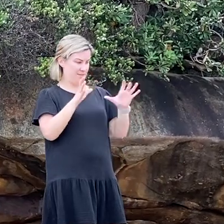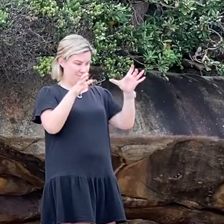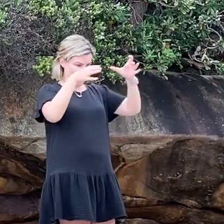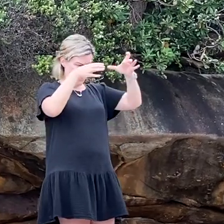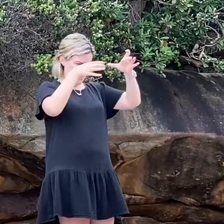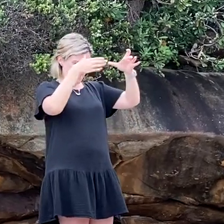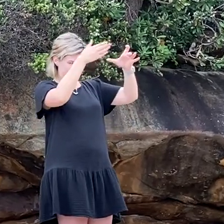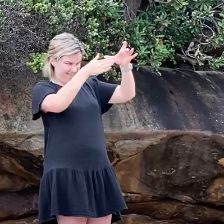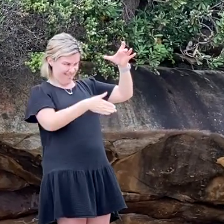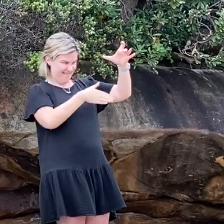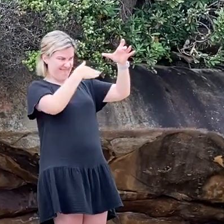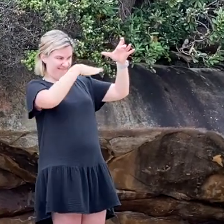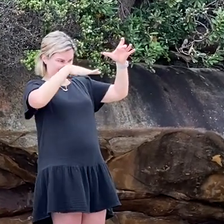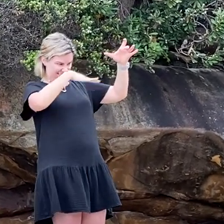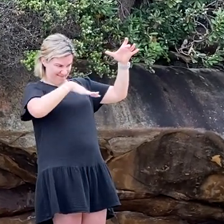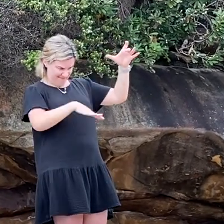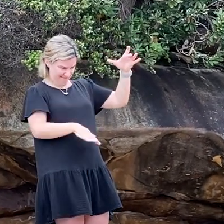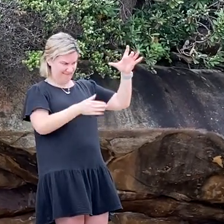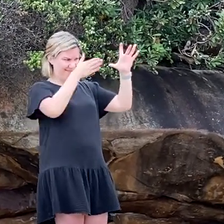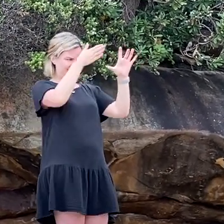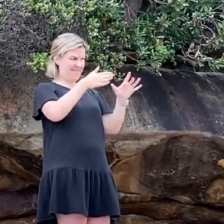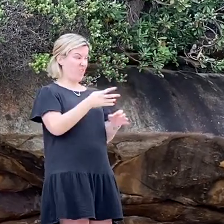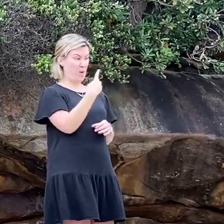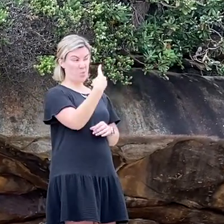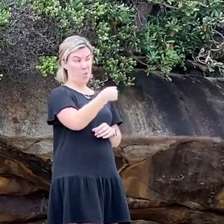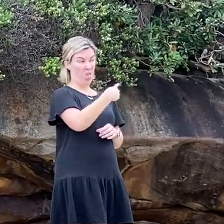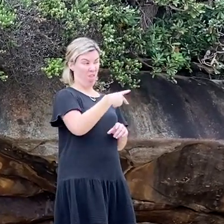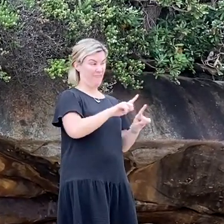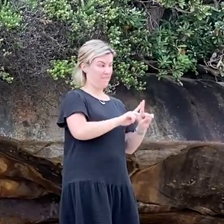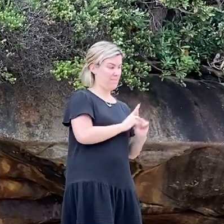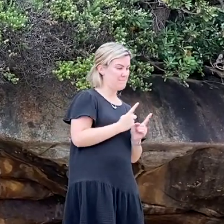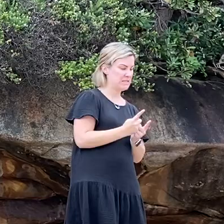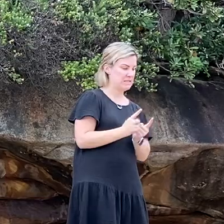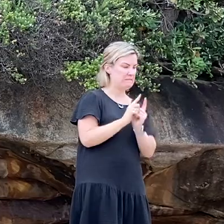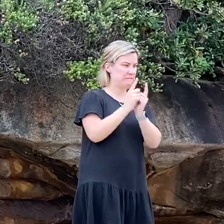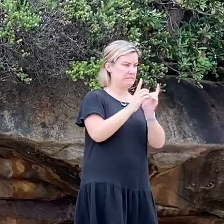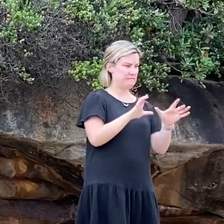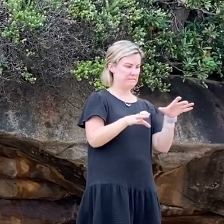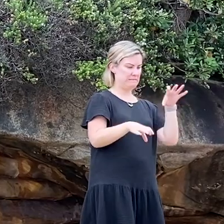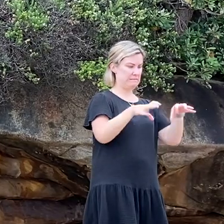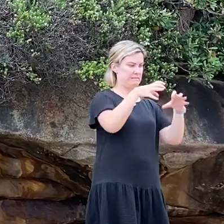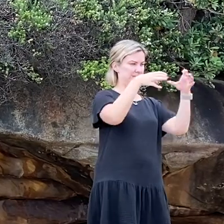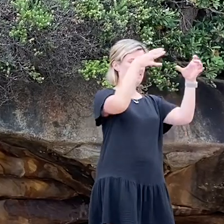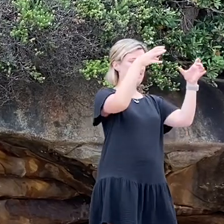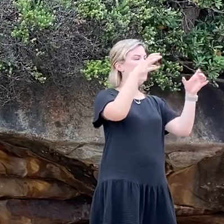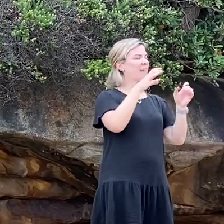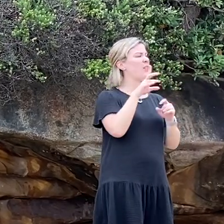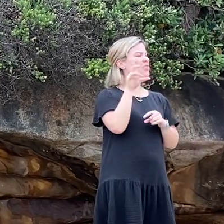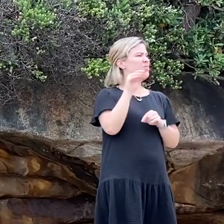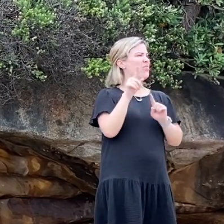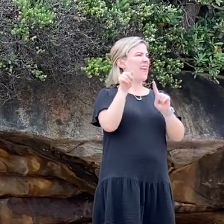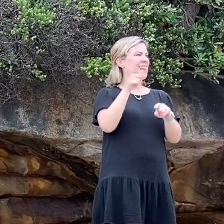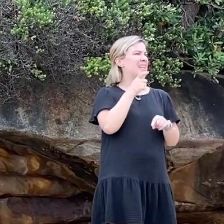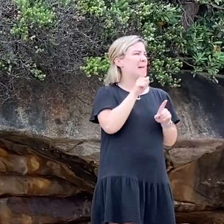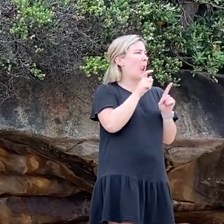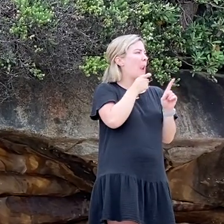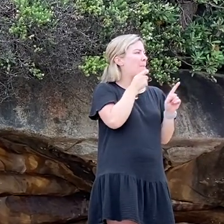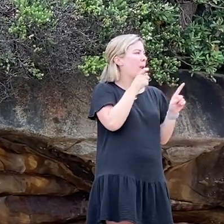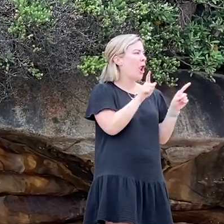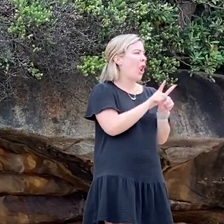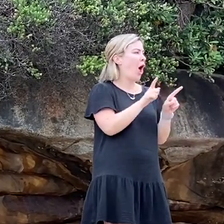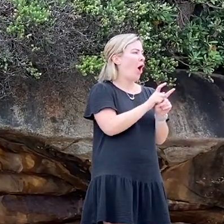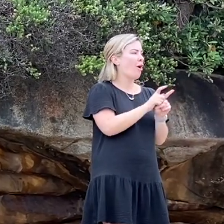pieces. And at the foundry they put a sort of brick-like substance inside the